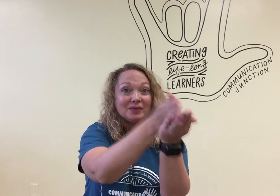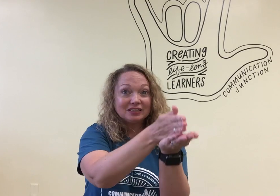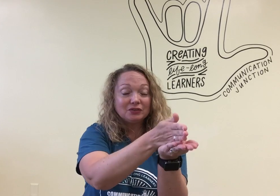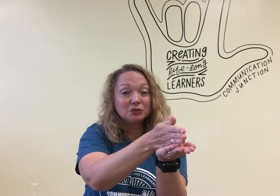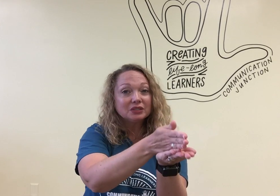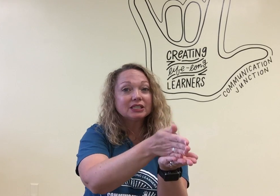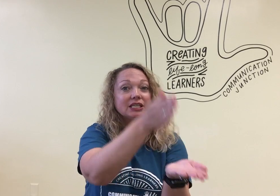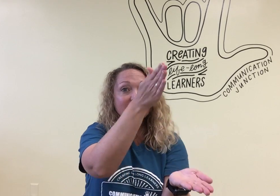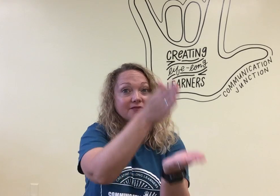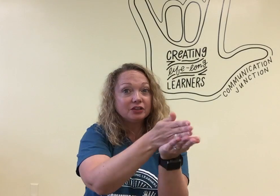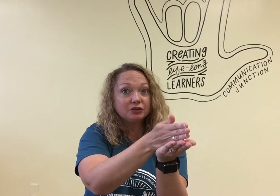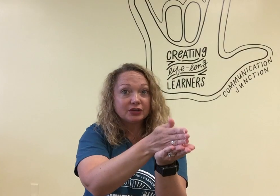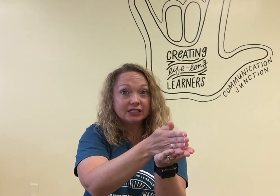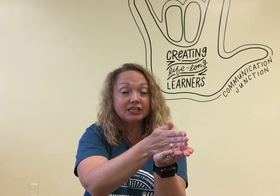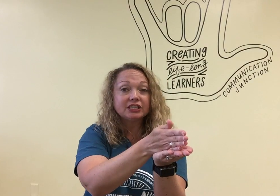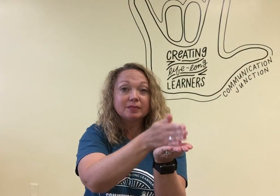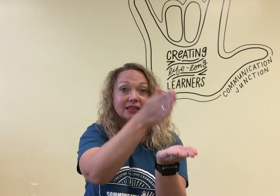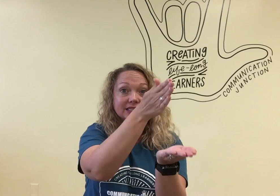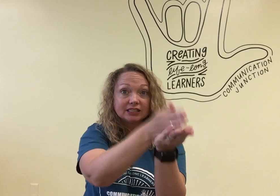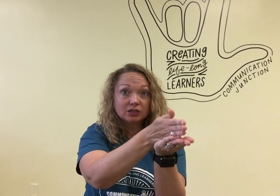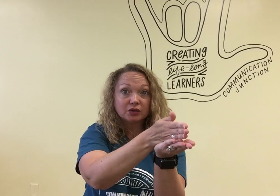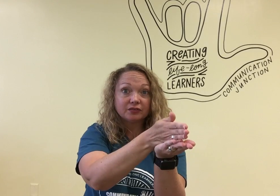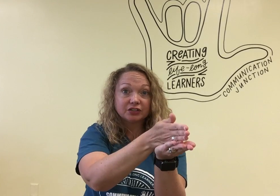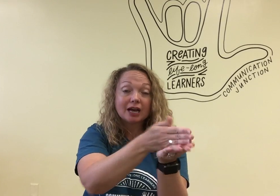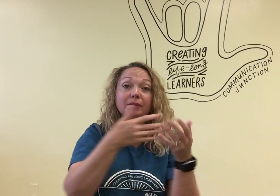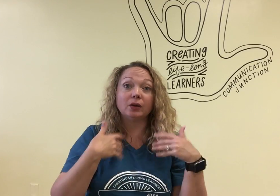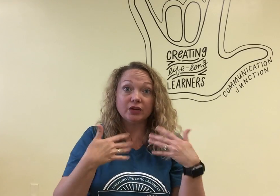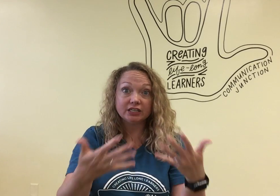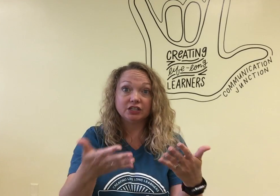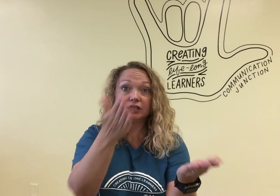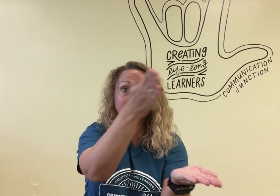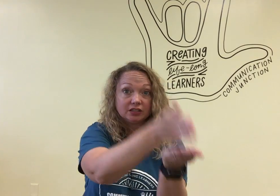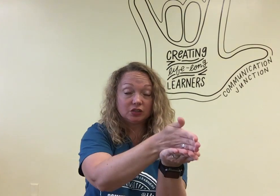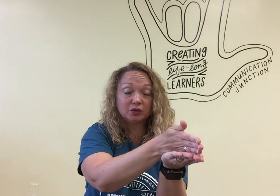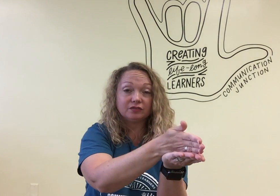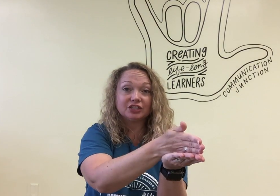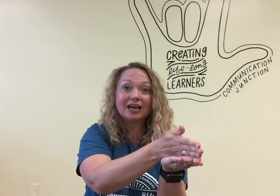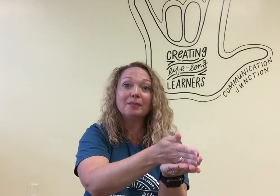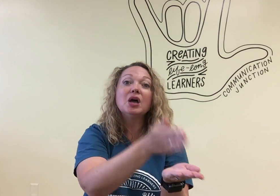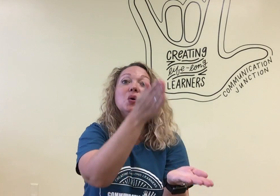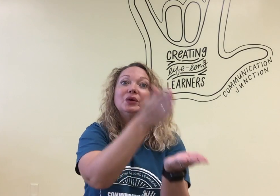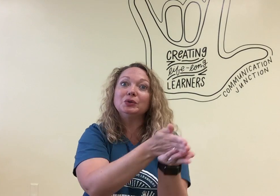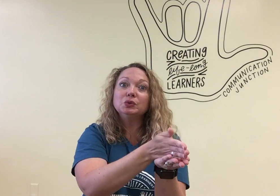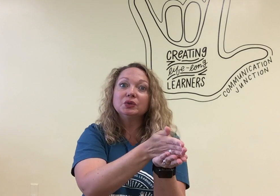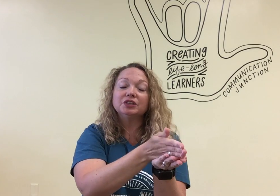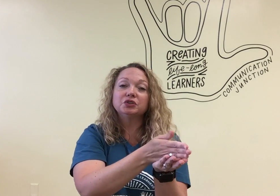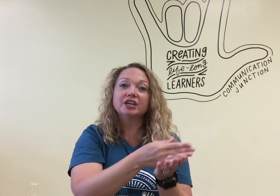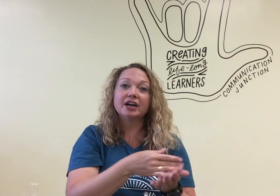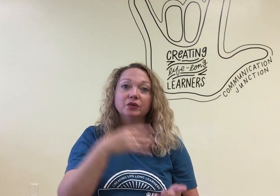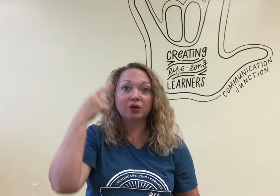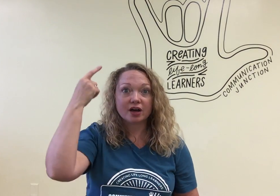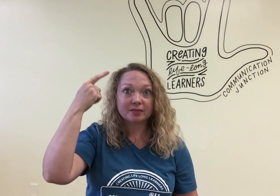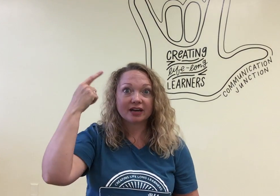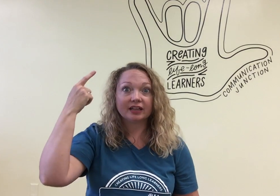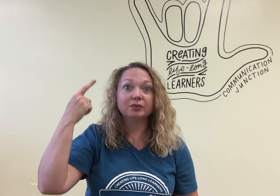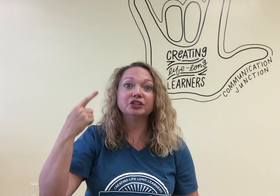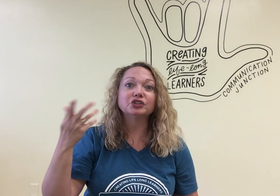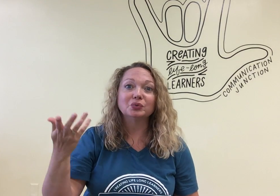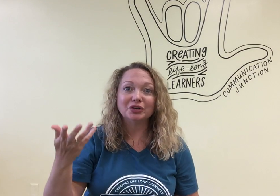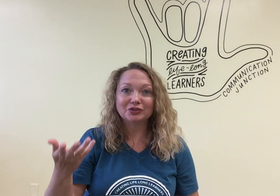if you use this enough and you teach them that this is the word for stop, like we teach them this is the word for stop, when you do this, your child will automatically register what you're trying